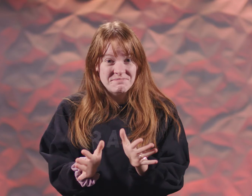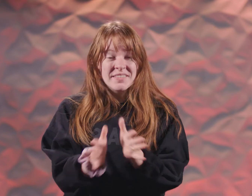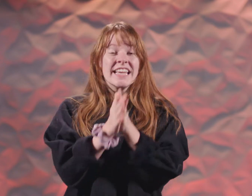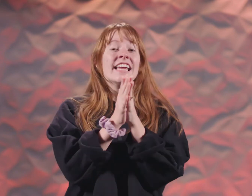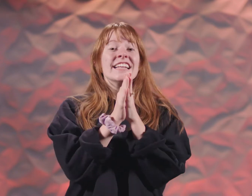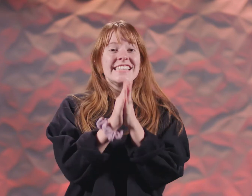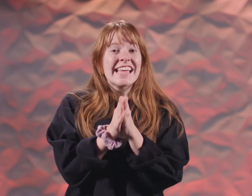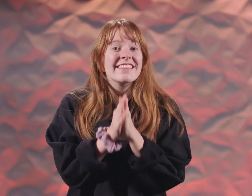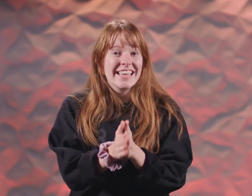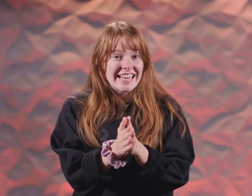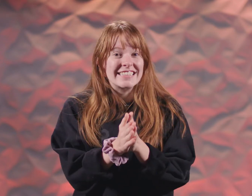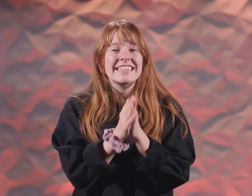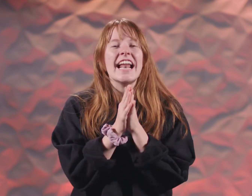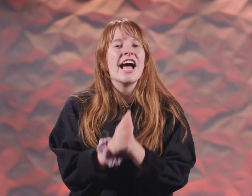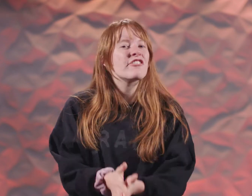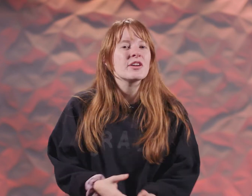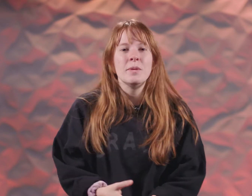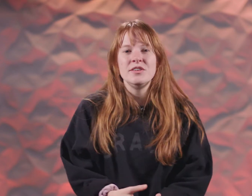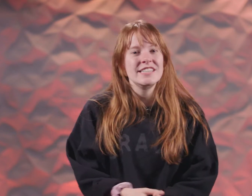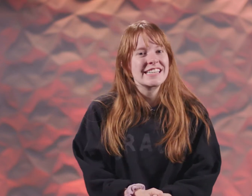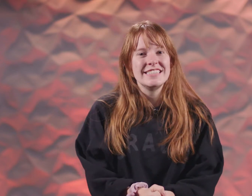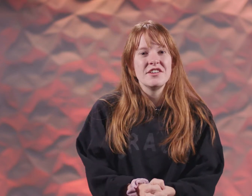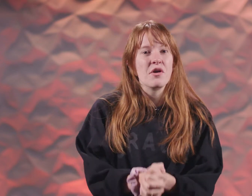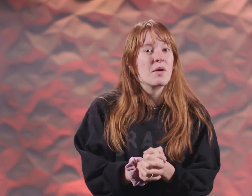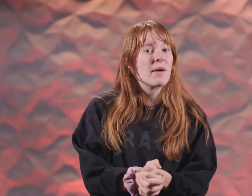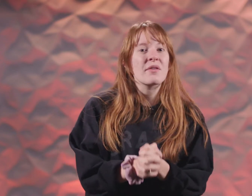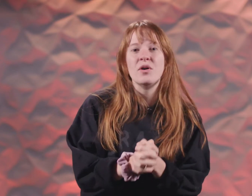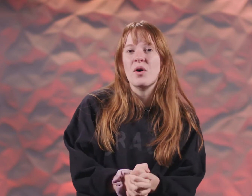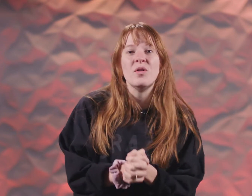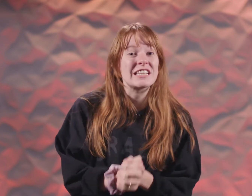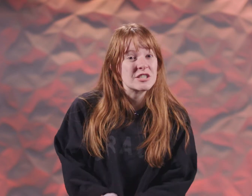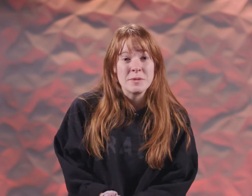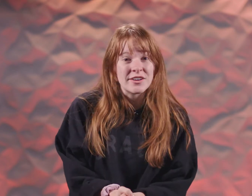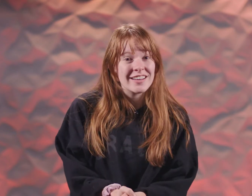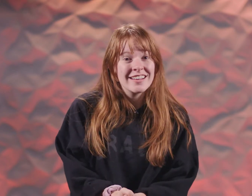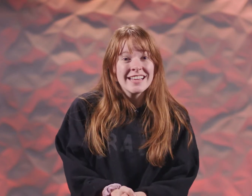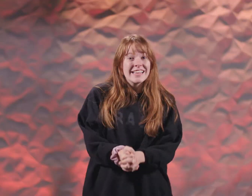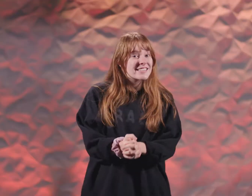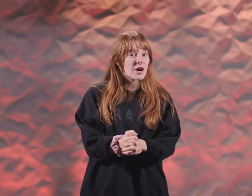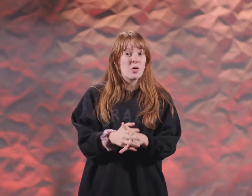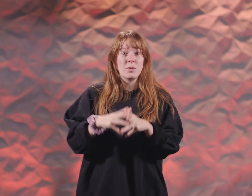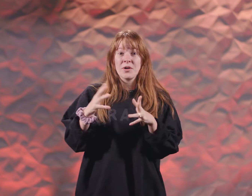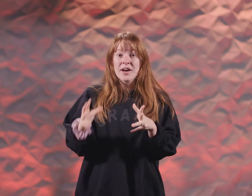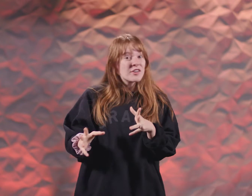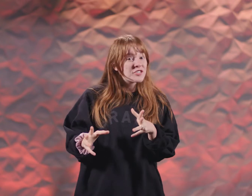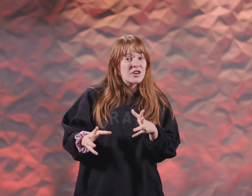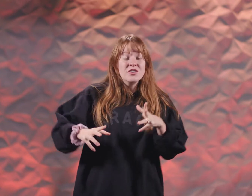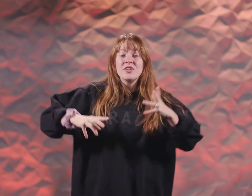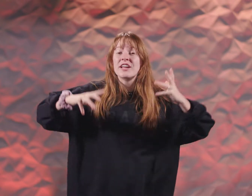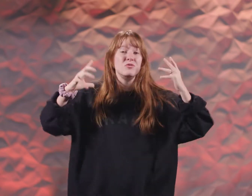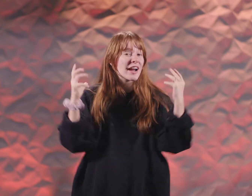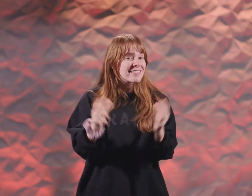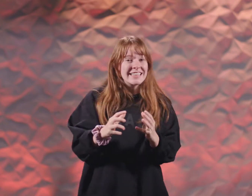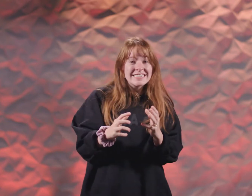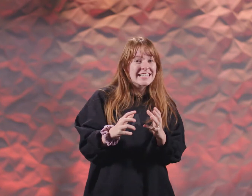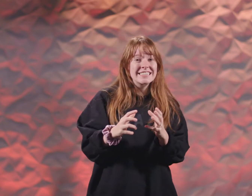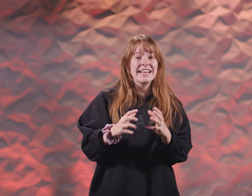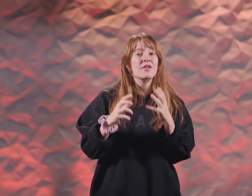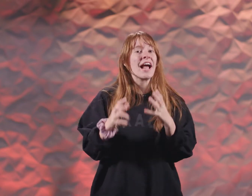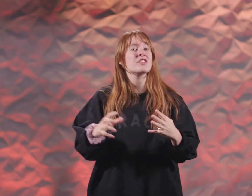10 things that every person needs to know about the Holy Spirit. And so pull out your journal and write these things down. As